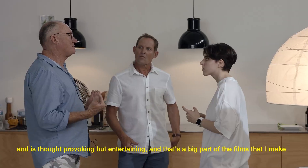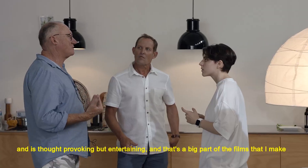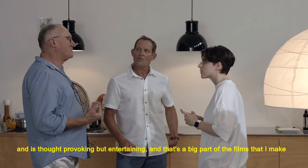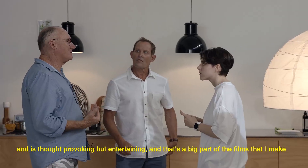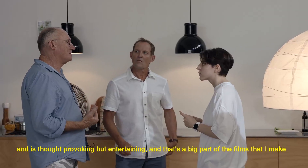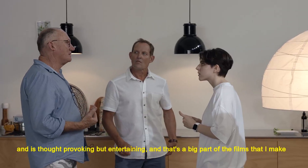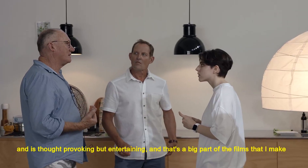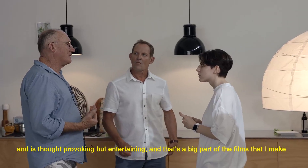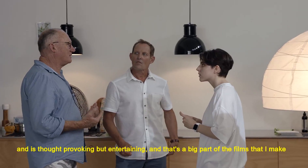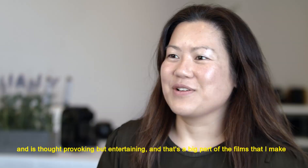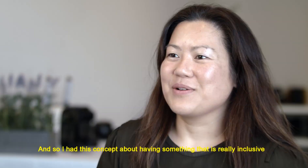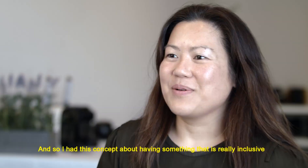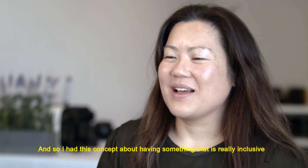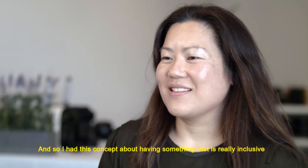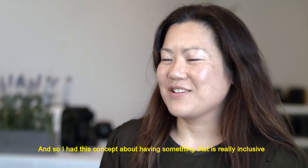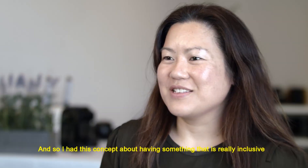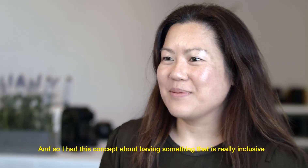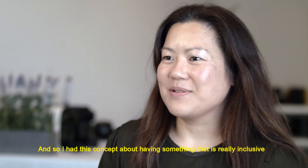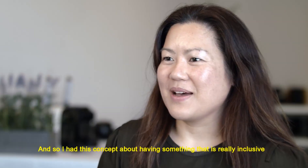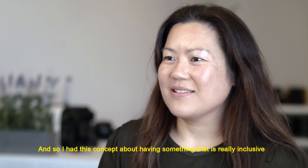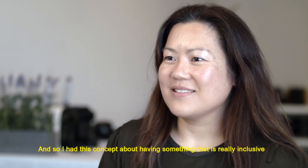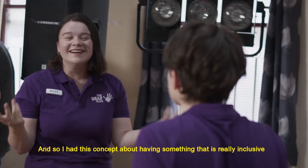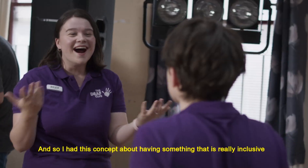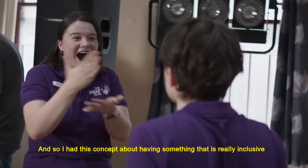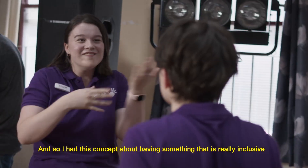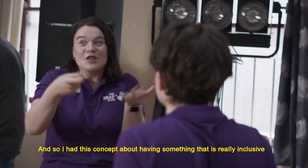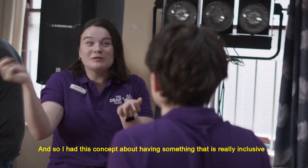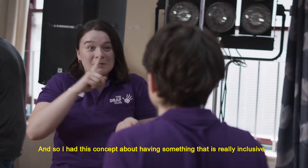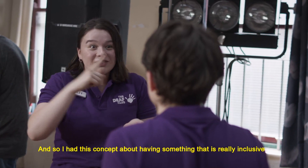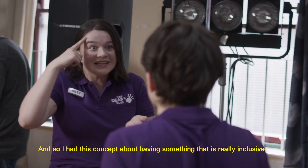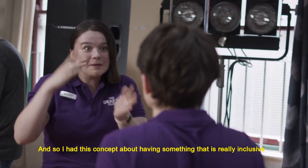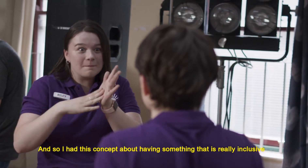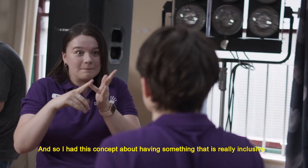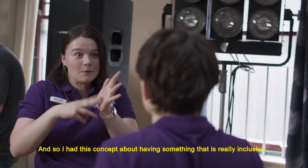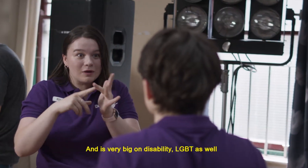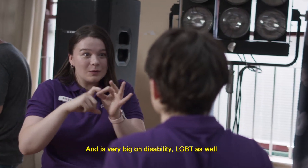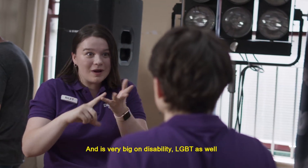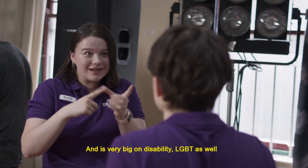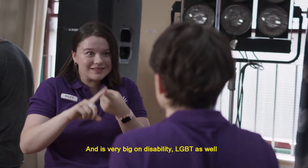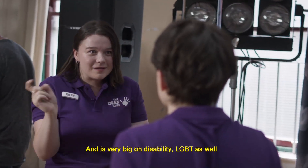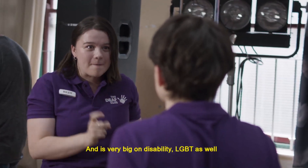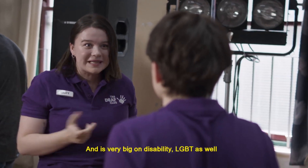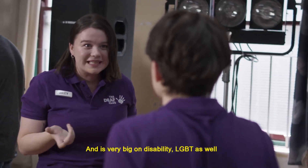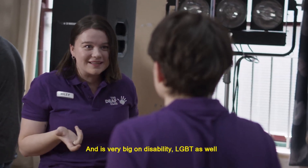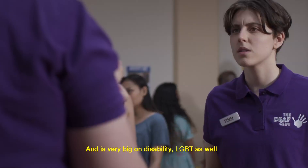the films that I make and so I had this concept about having something that's really inclusive and it's very big on disability